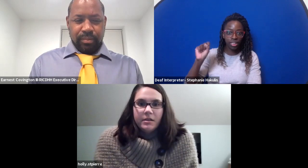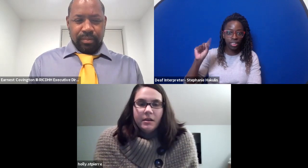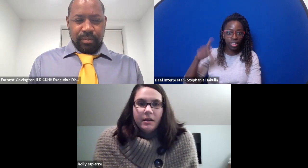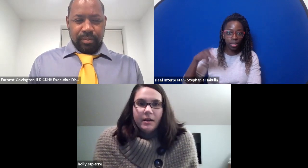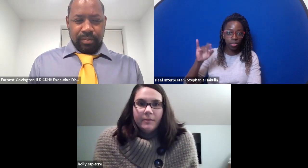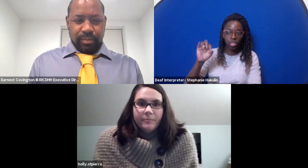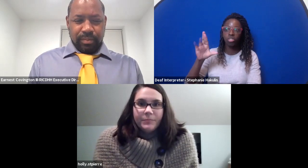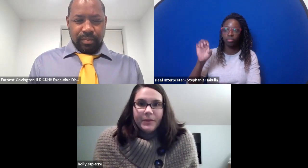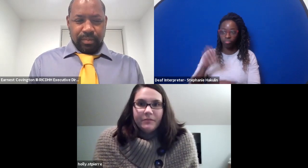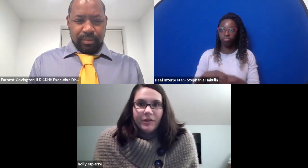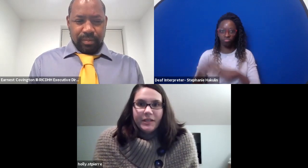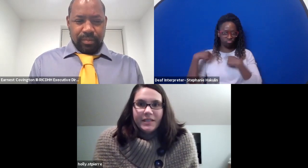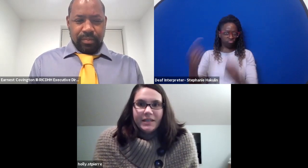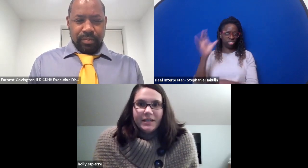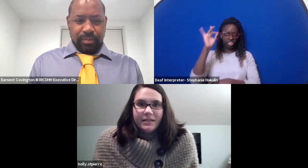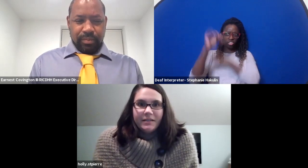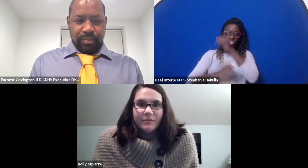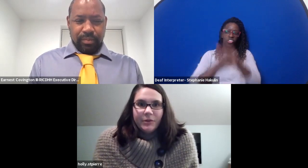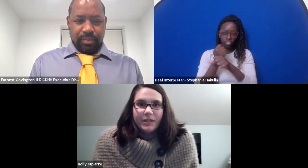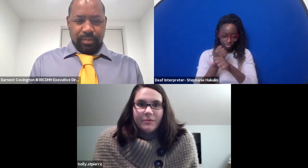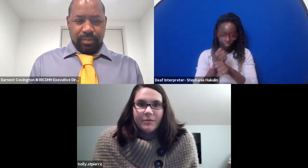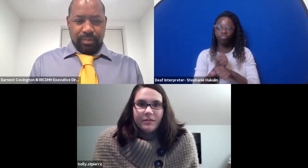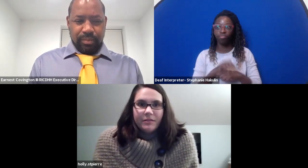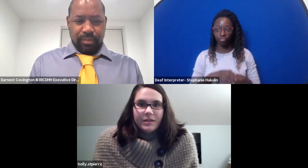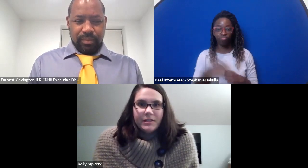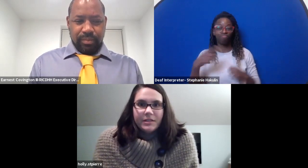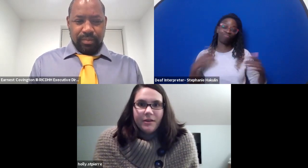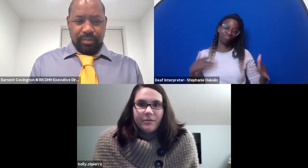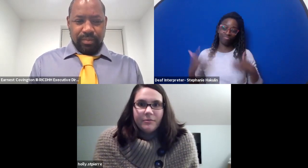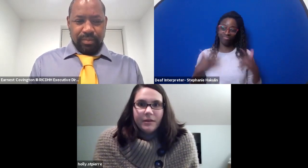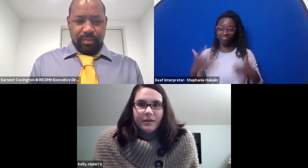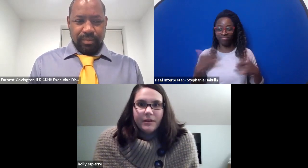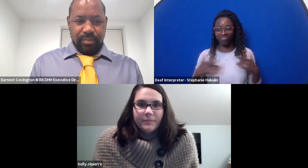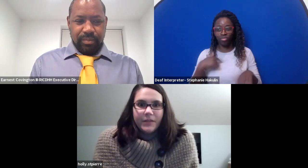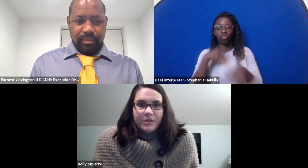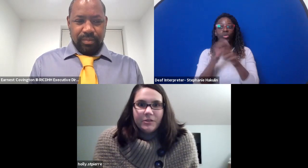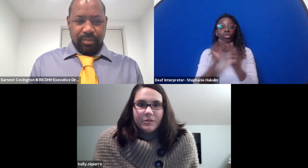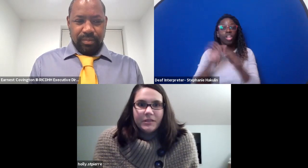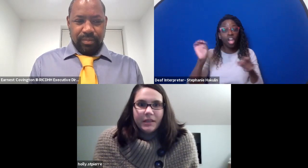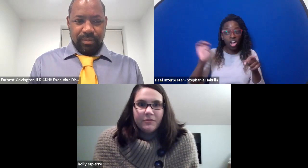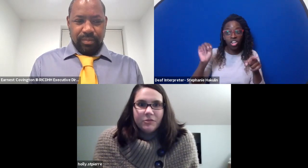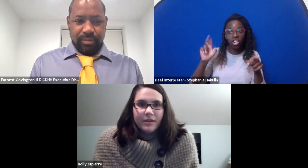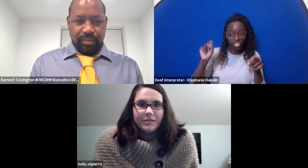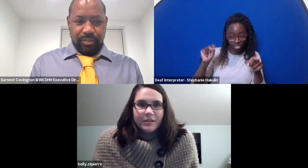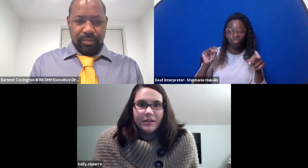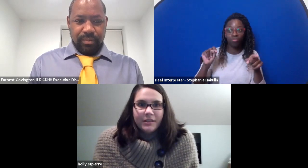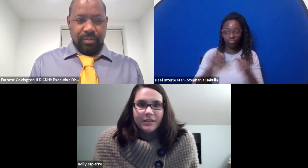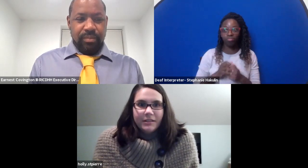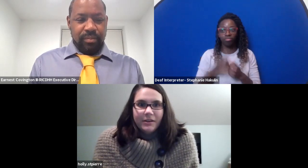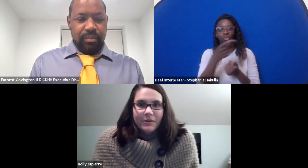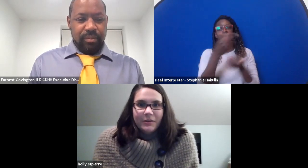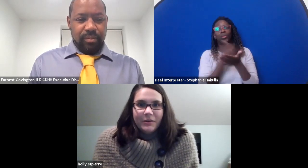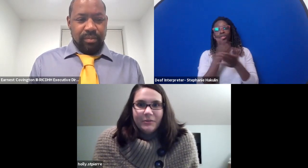years. Been very excited working with Ernest now as our new executive